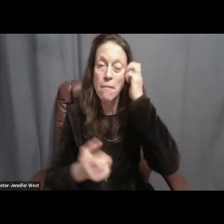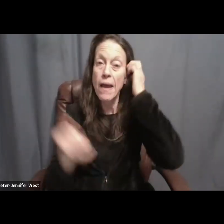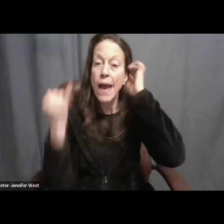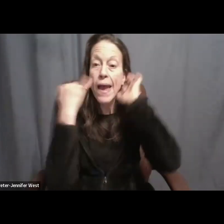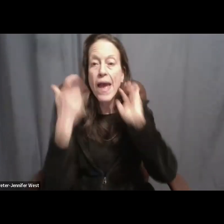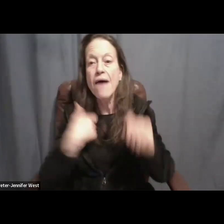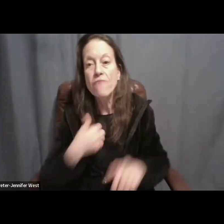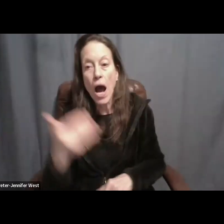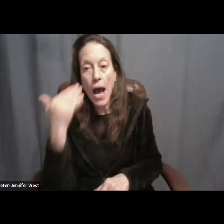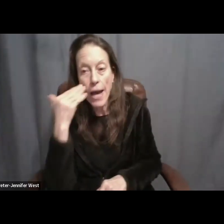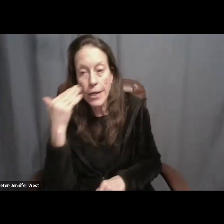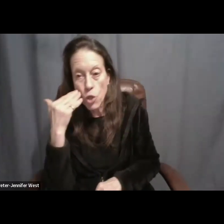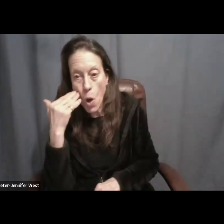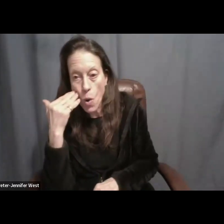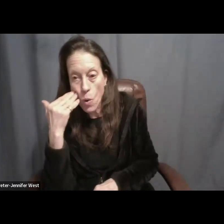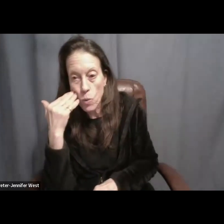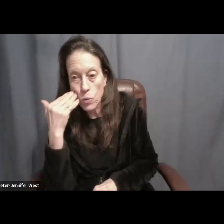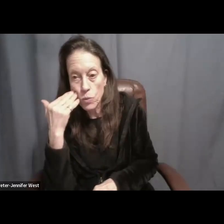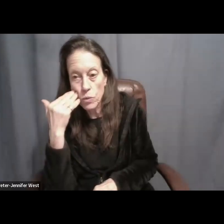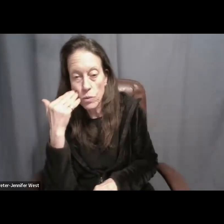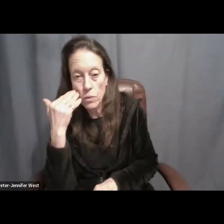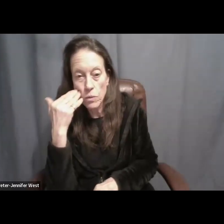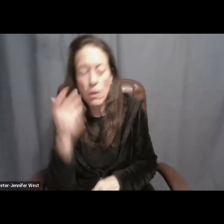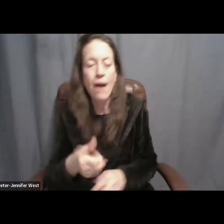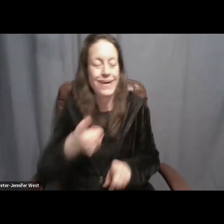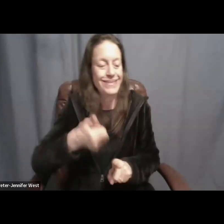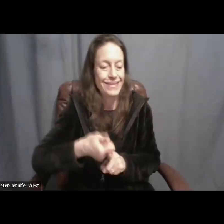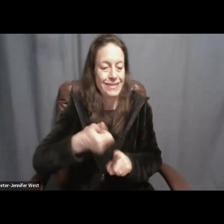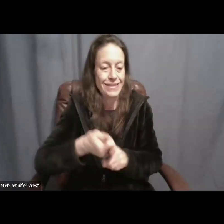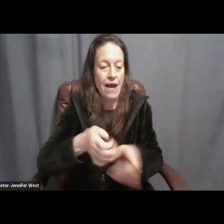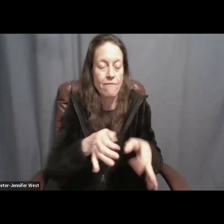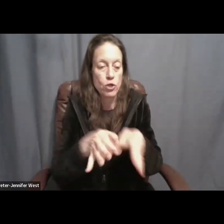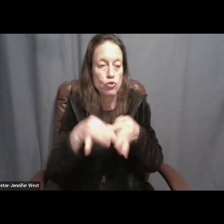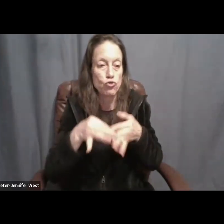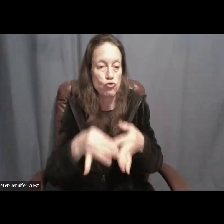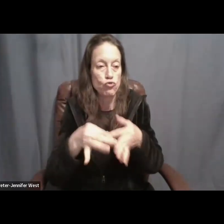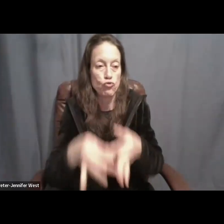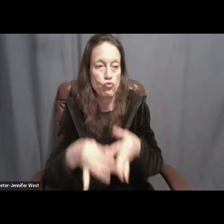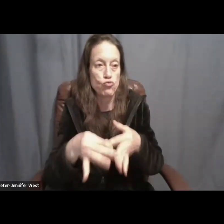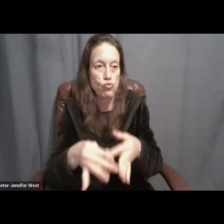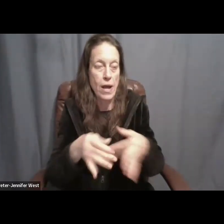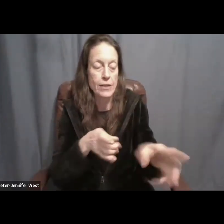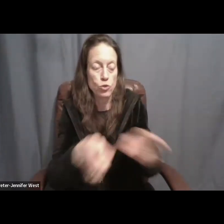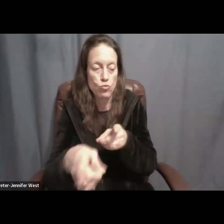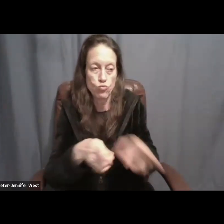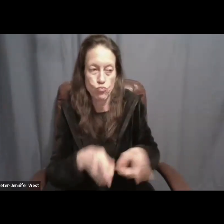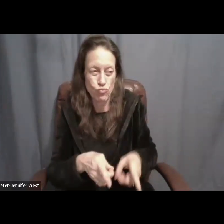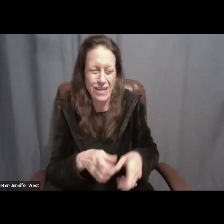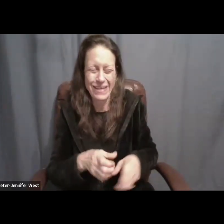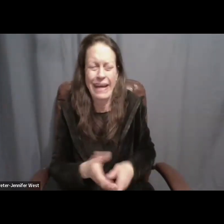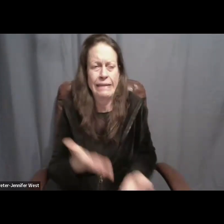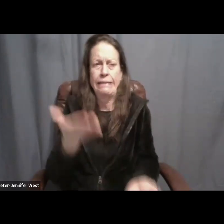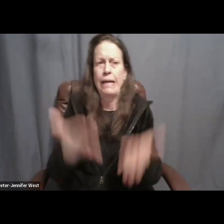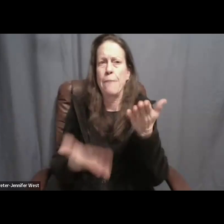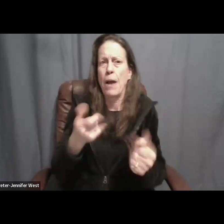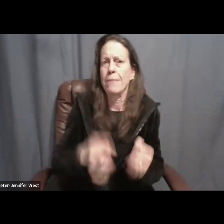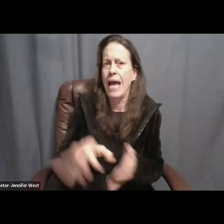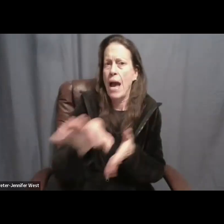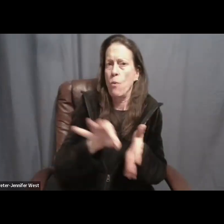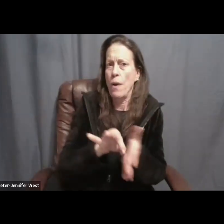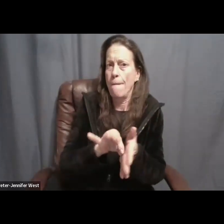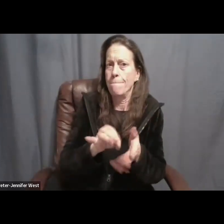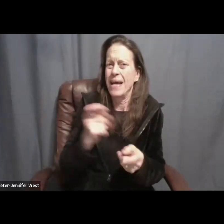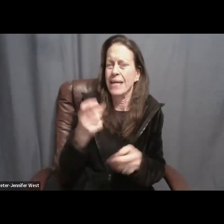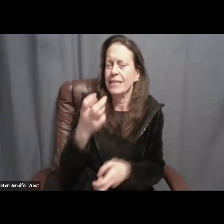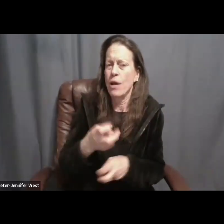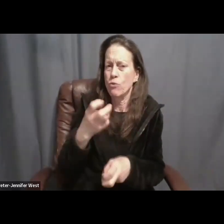a thing as self-directed, probably wasn't called that at the time. I don't know what I would have chosen. Probably I would have thought it was too hard,